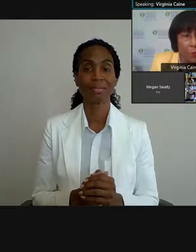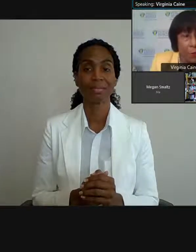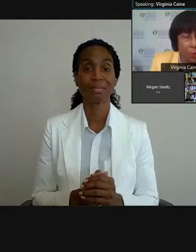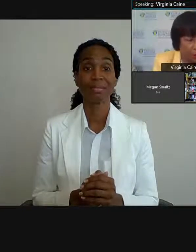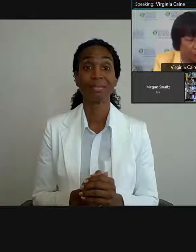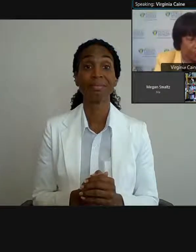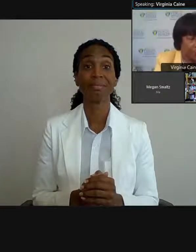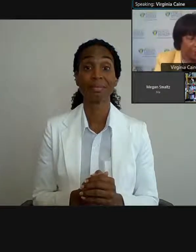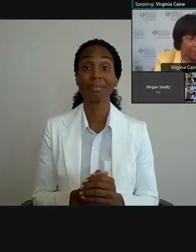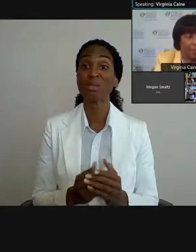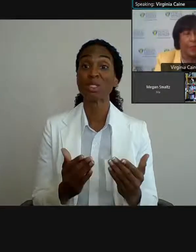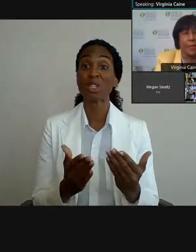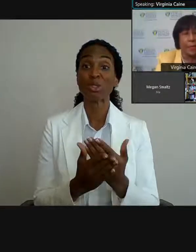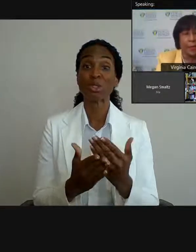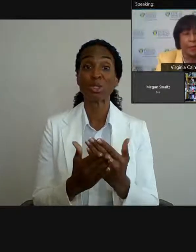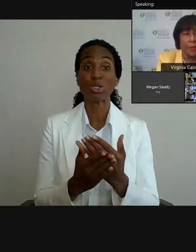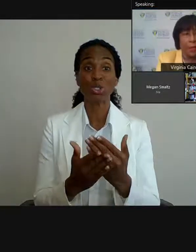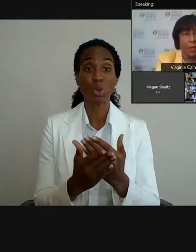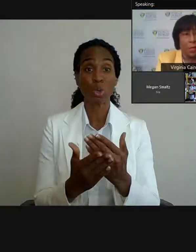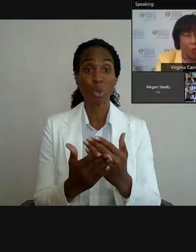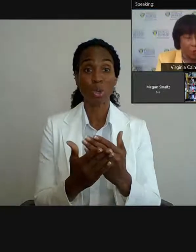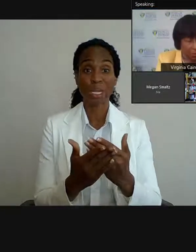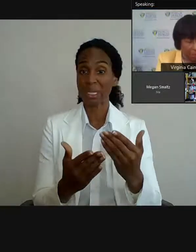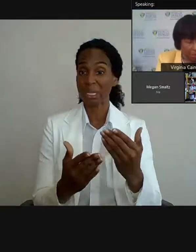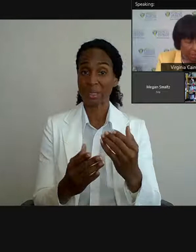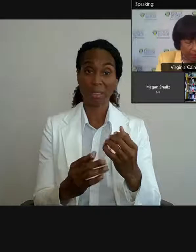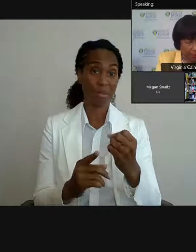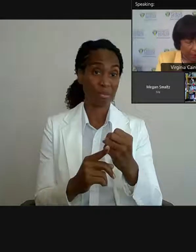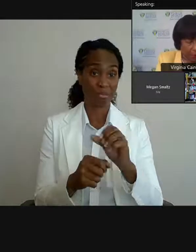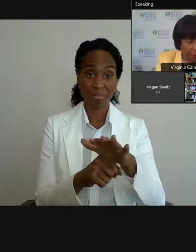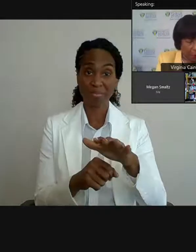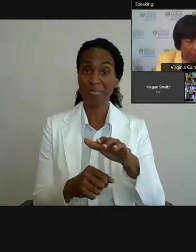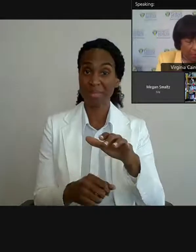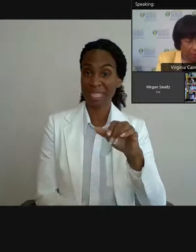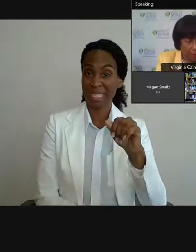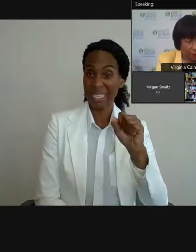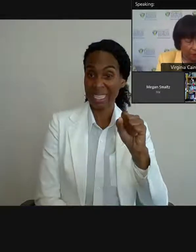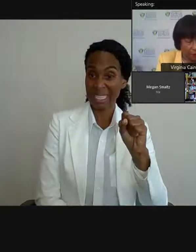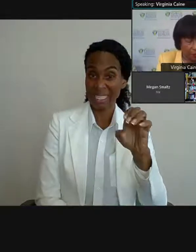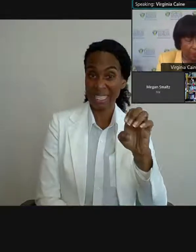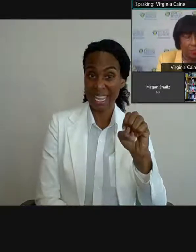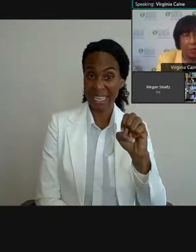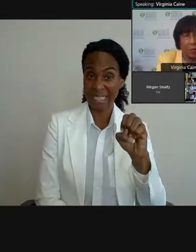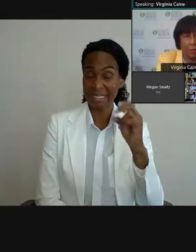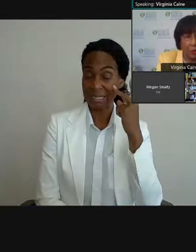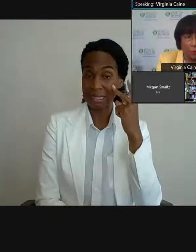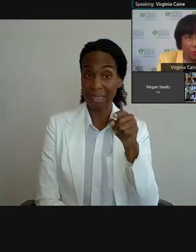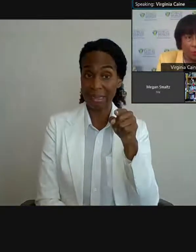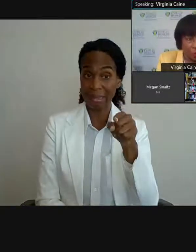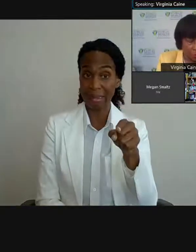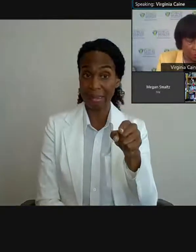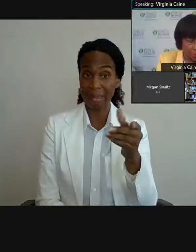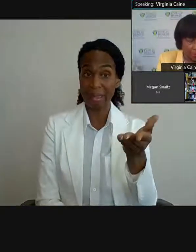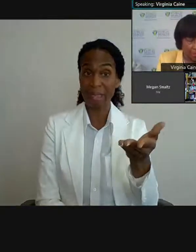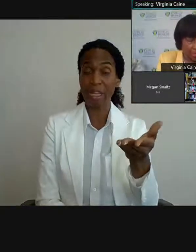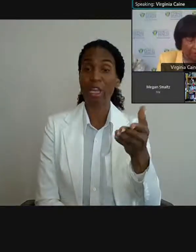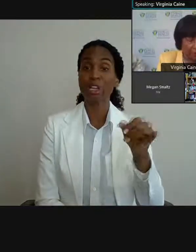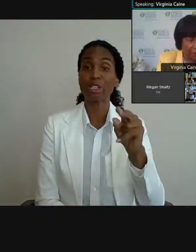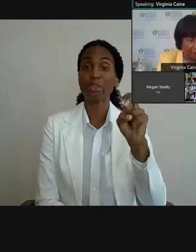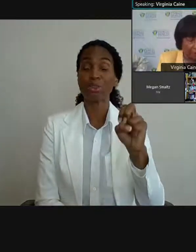So of our newly confirmed cases, you will see that we have reached through June